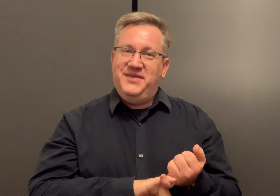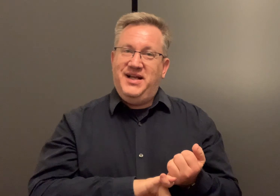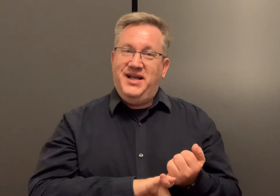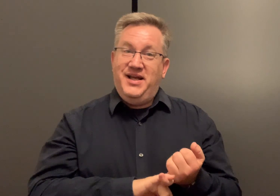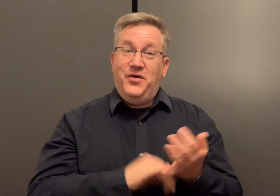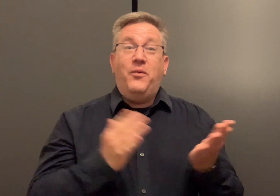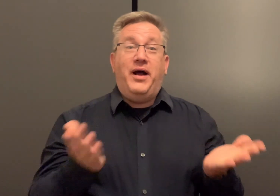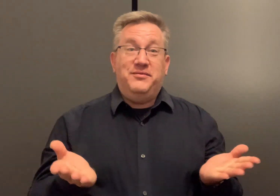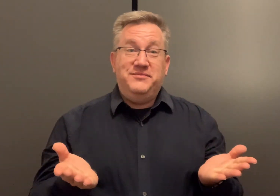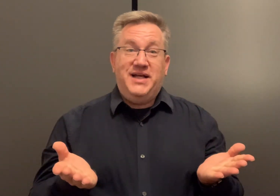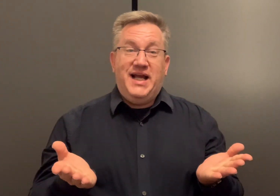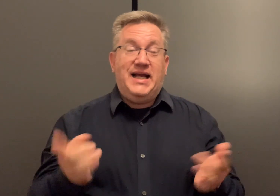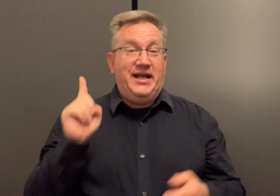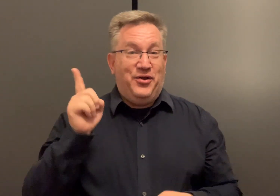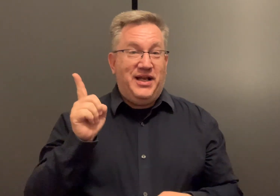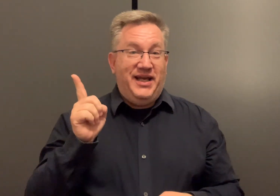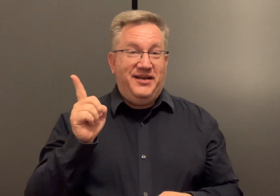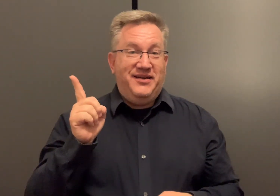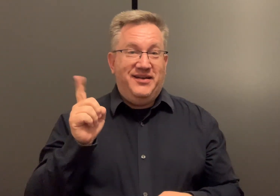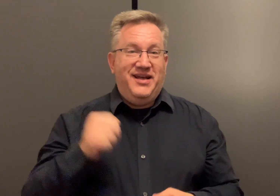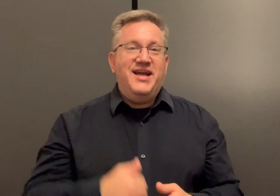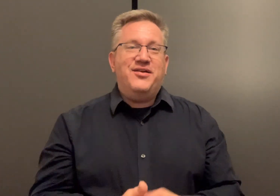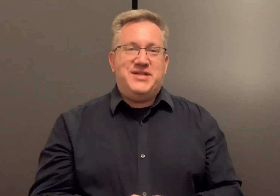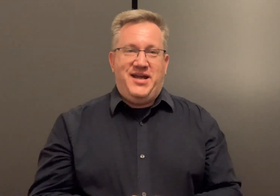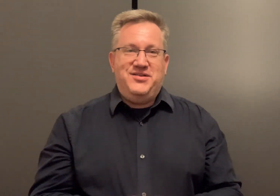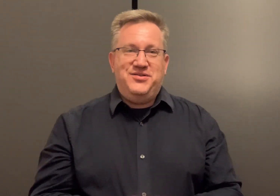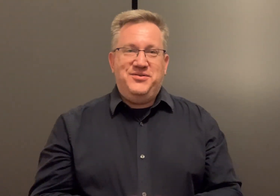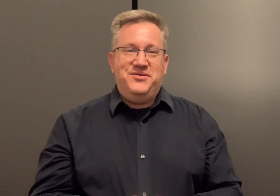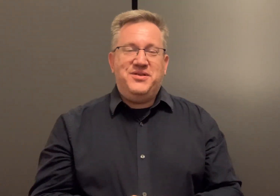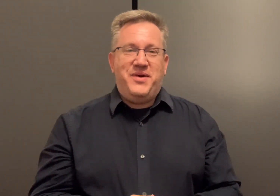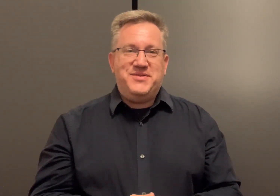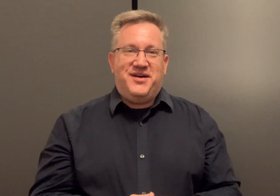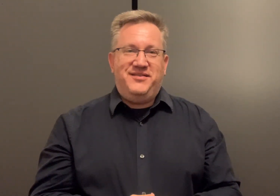sign? Well, click on the link, it'll take you to the website.